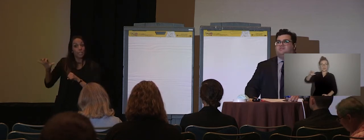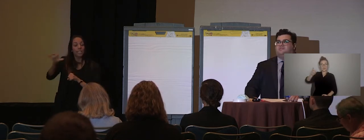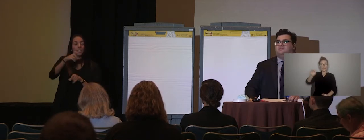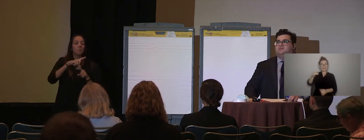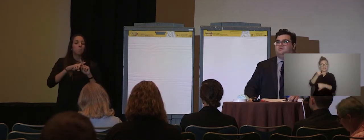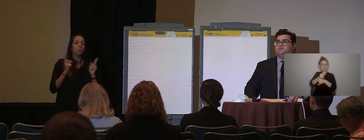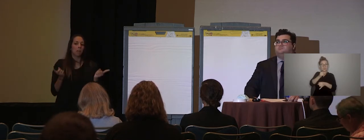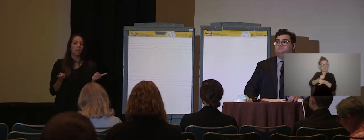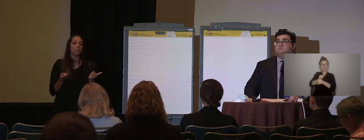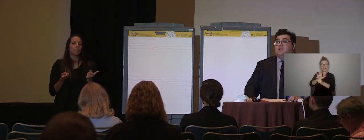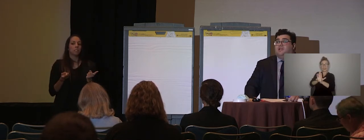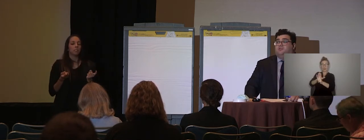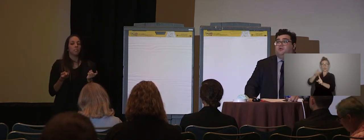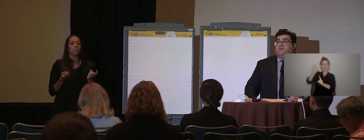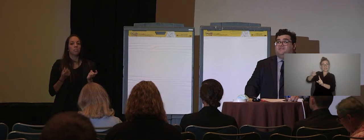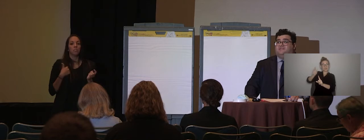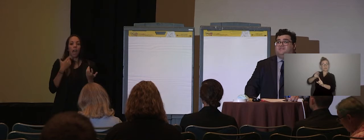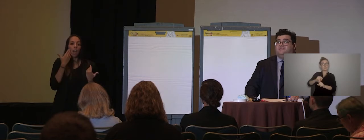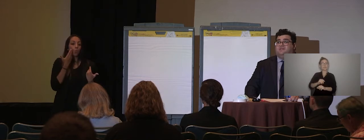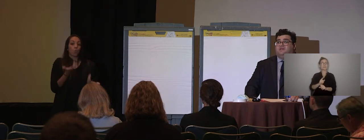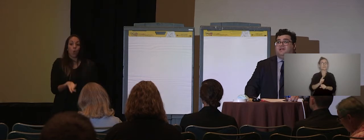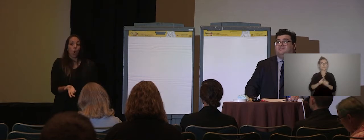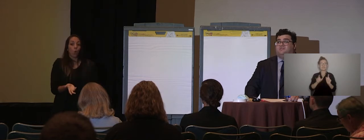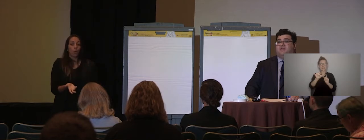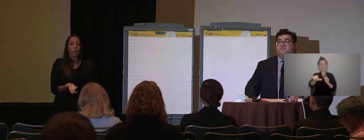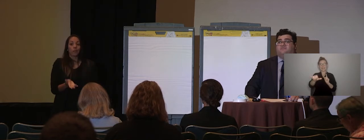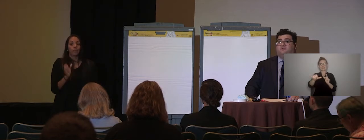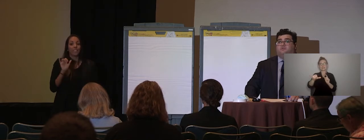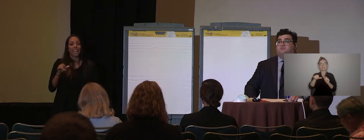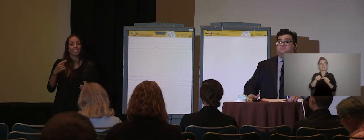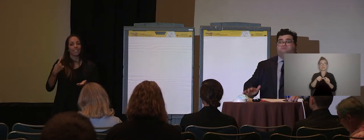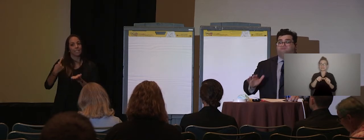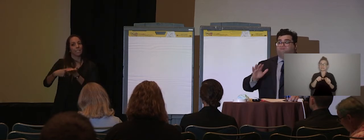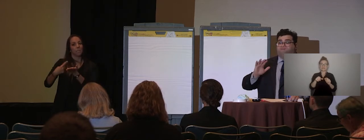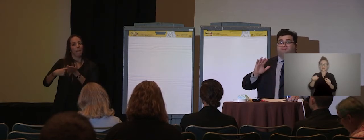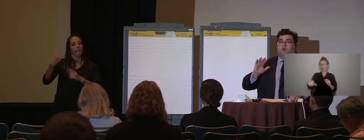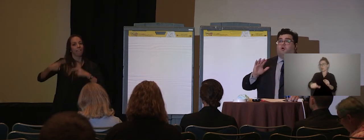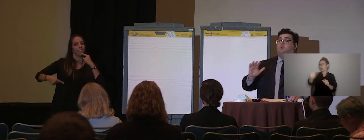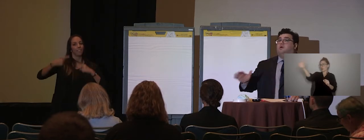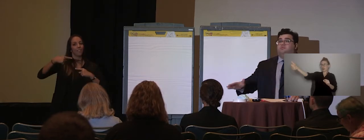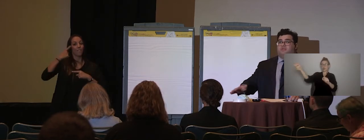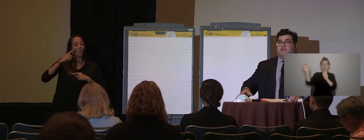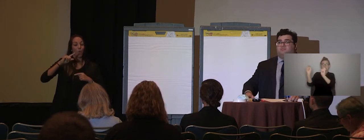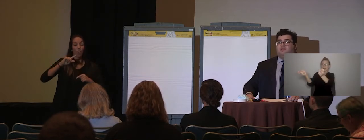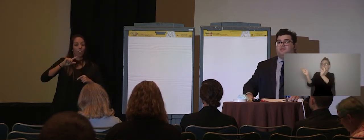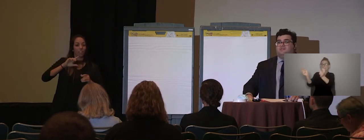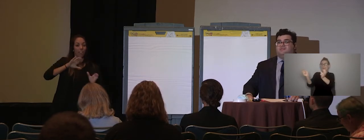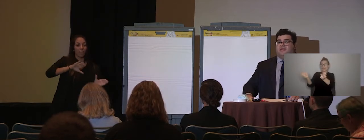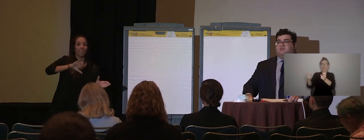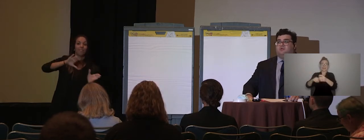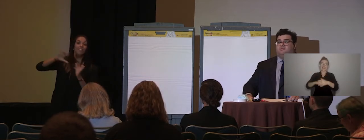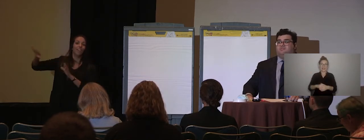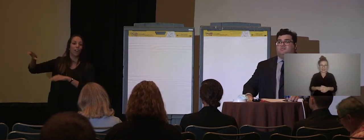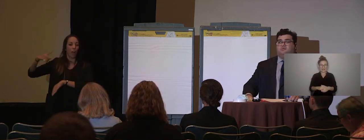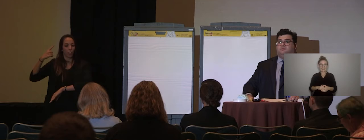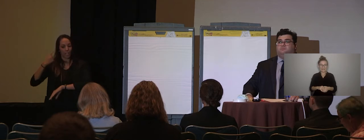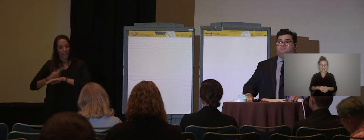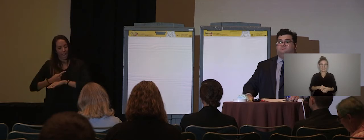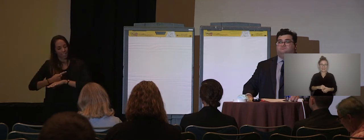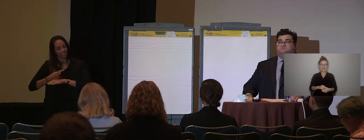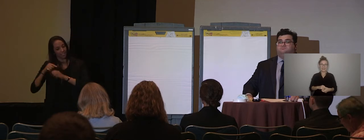but I don't know, that's a debate for a whole other day, because that goes